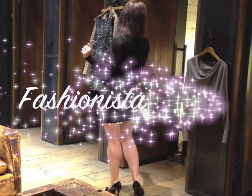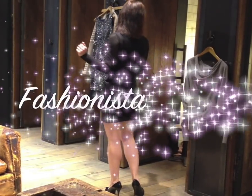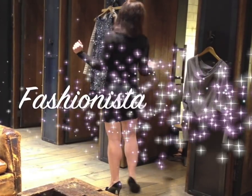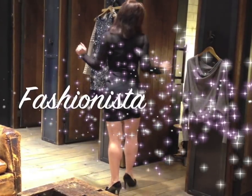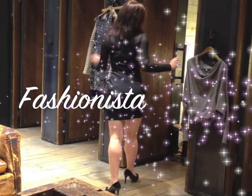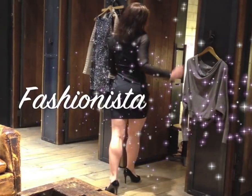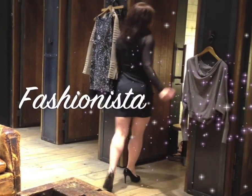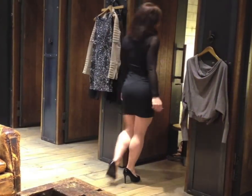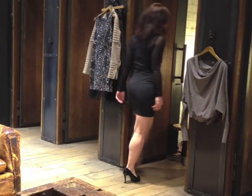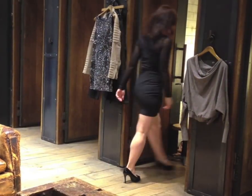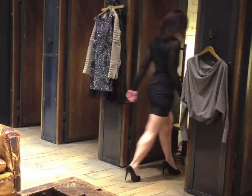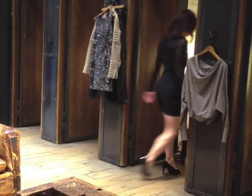fashion,